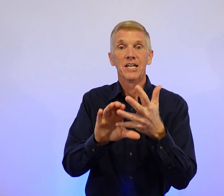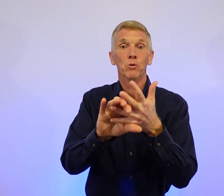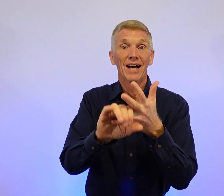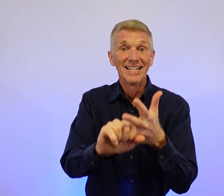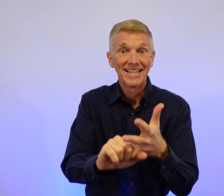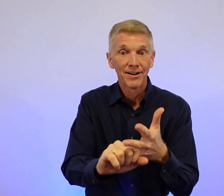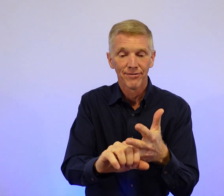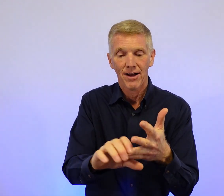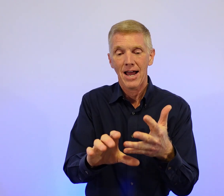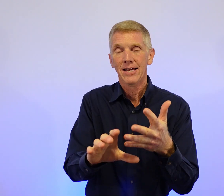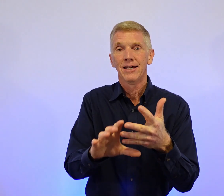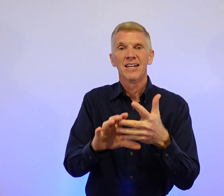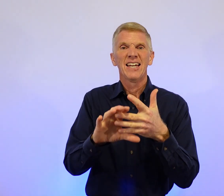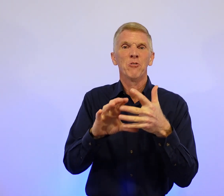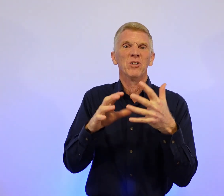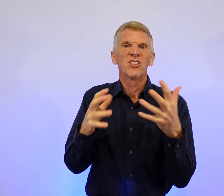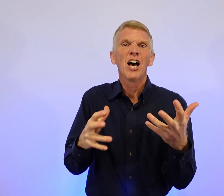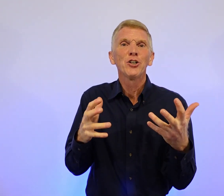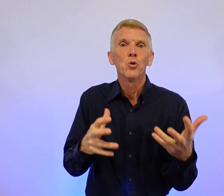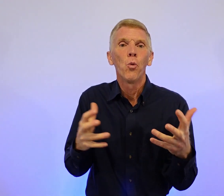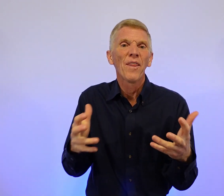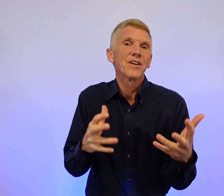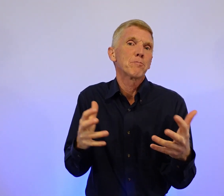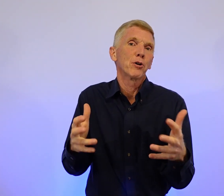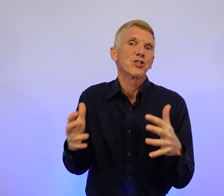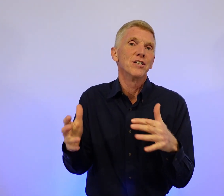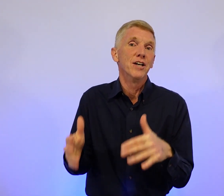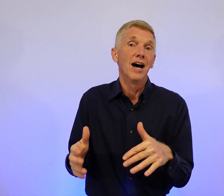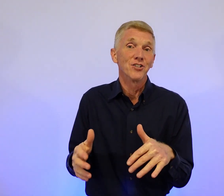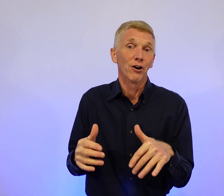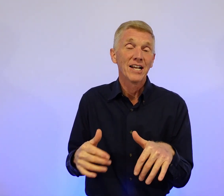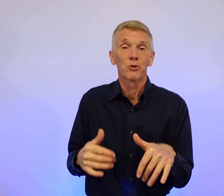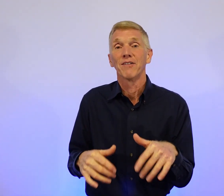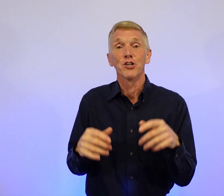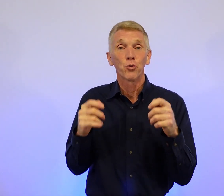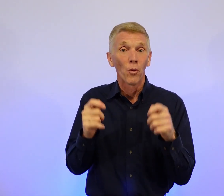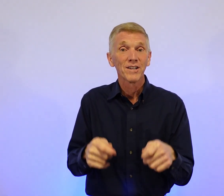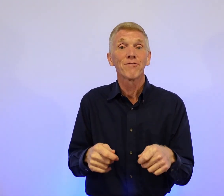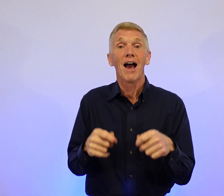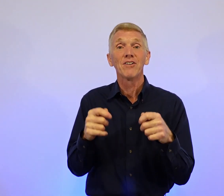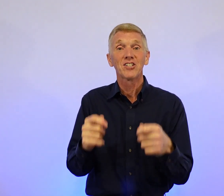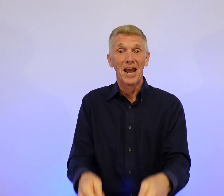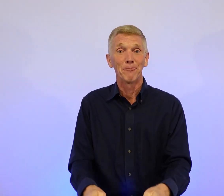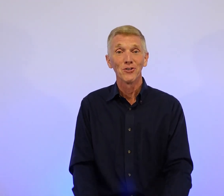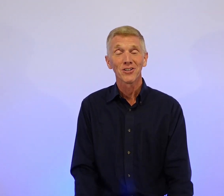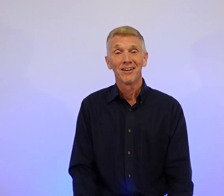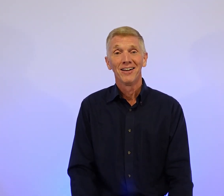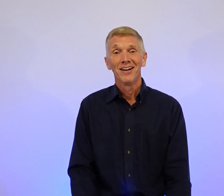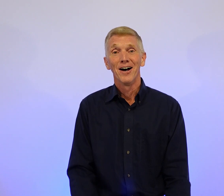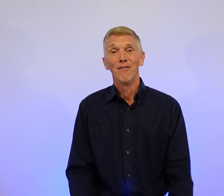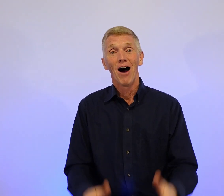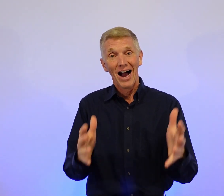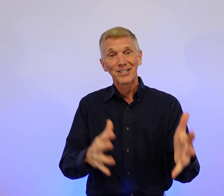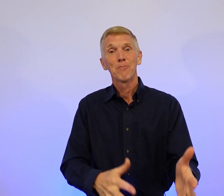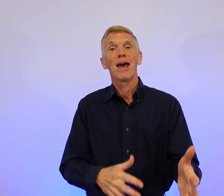will tell you what this person does, all right? So we're gonna give you 25 examples of